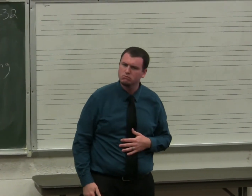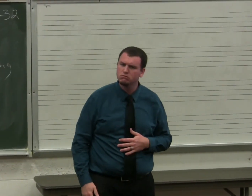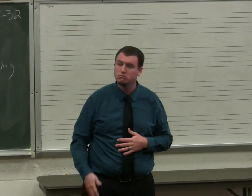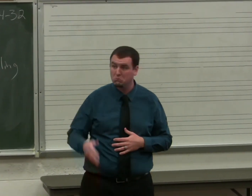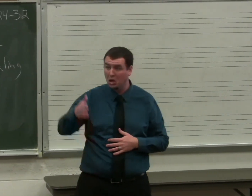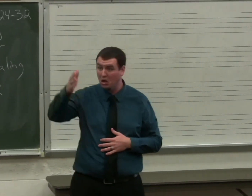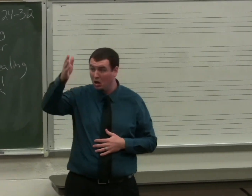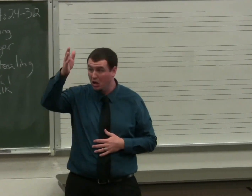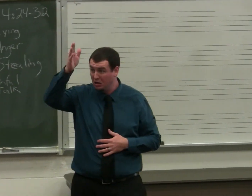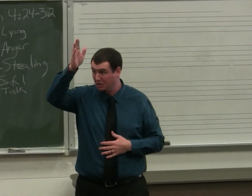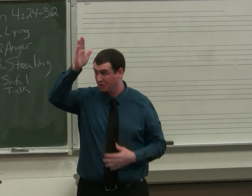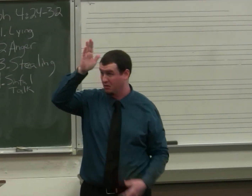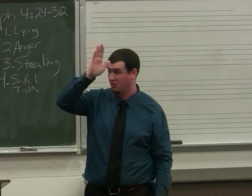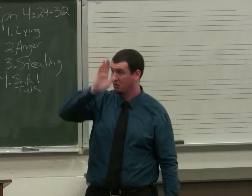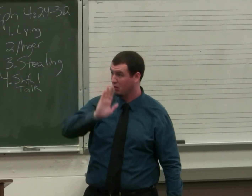Forgive.